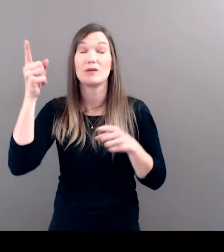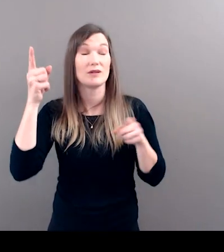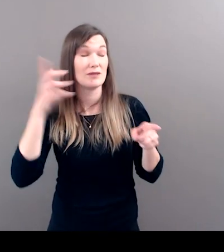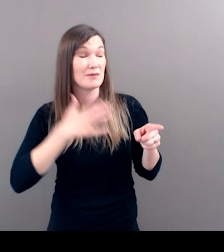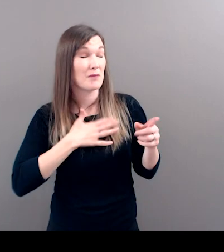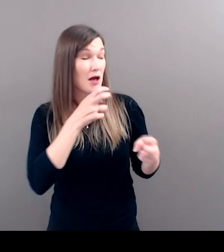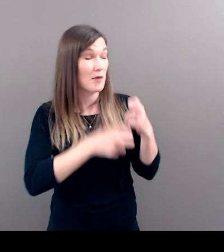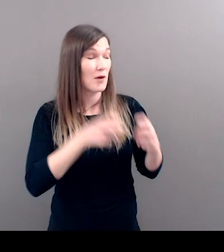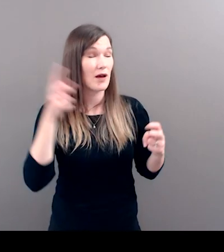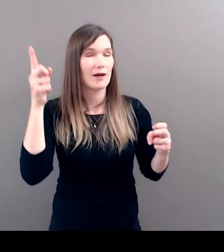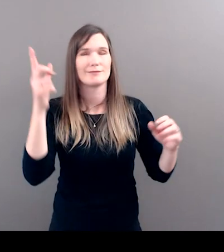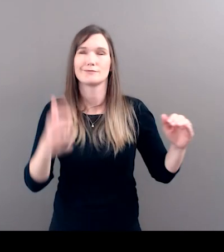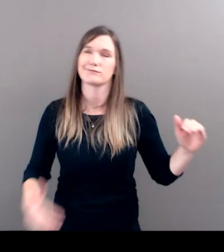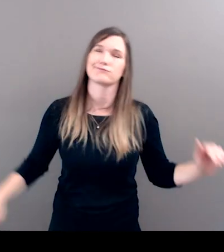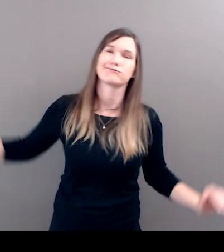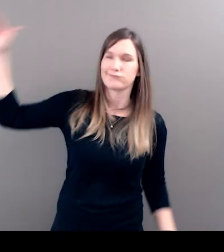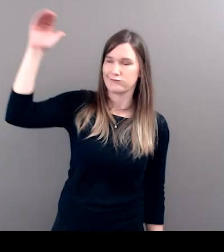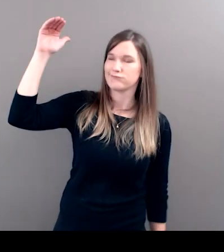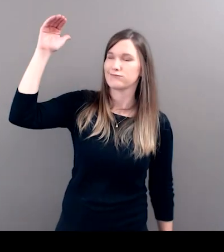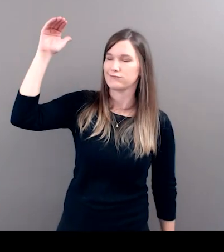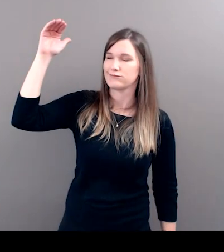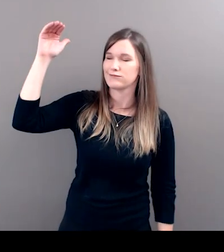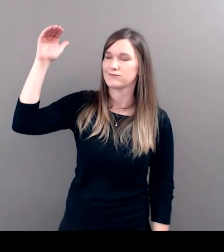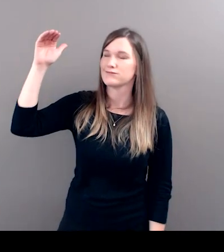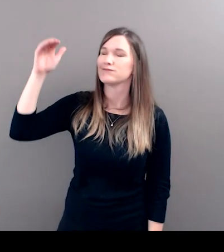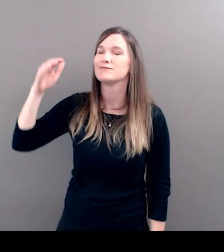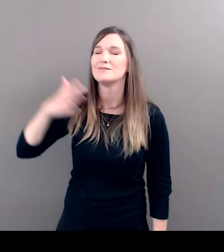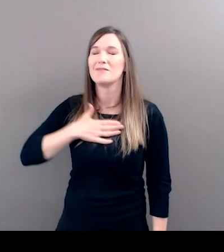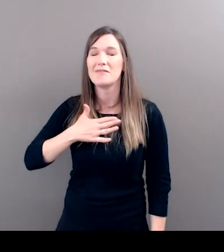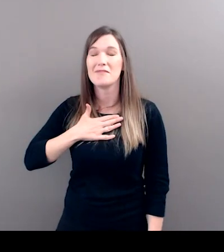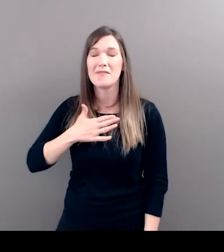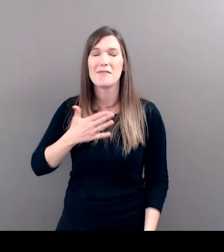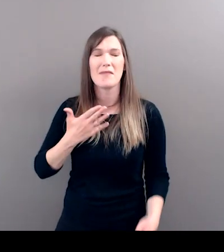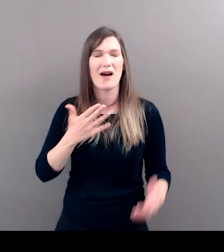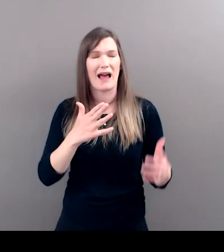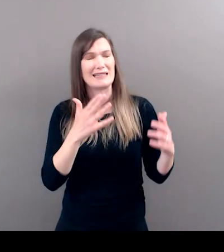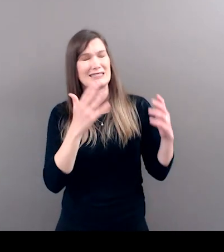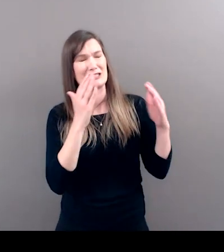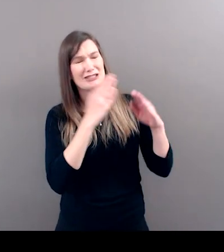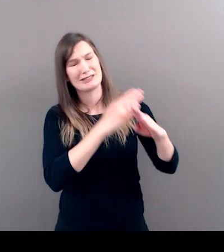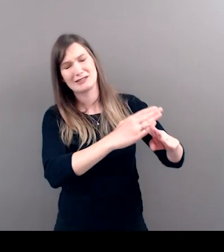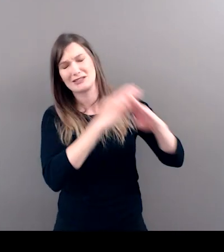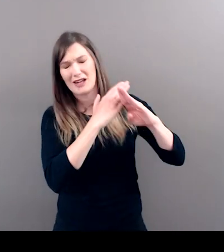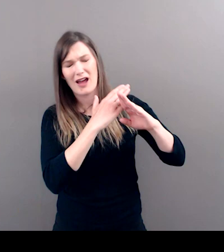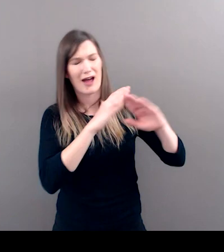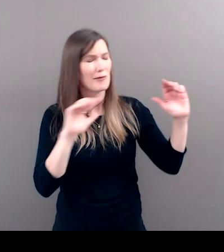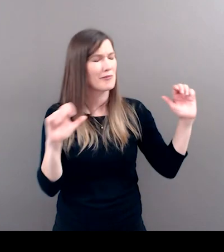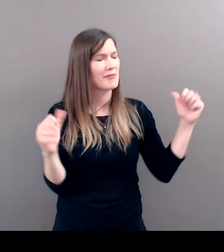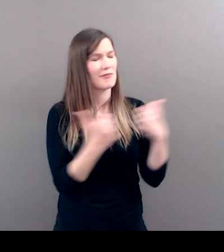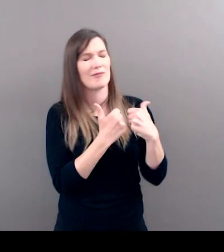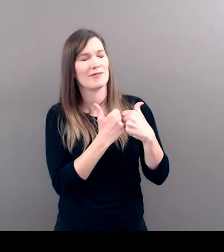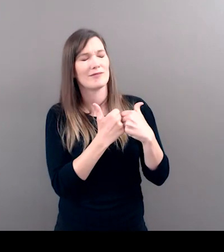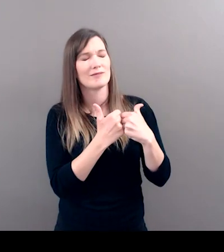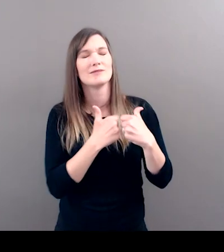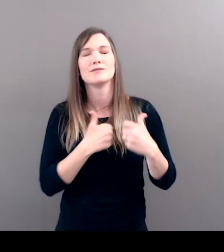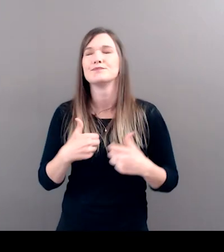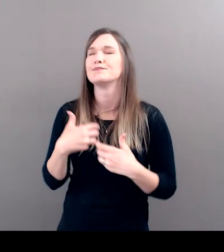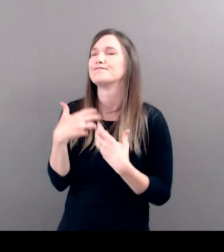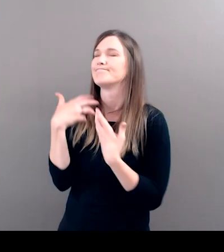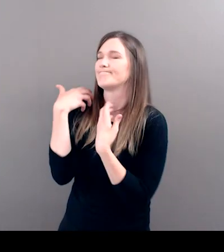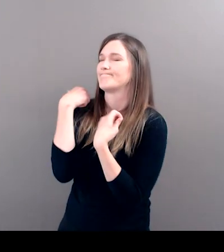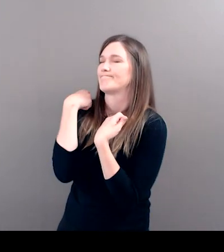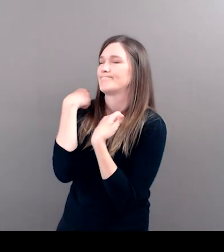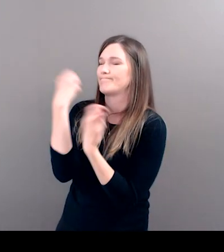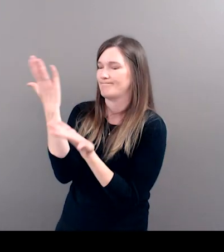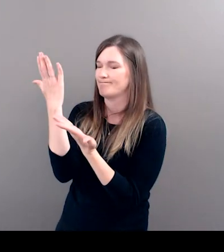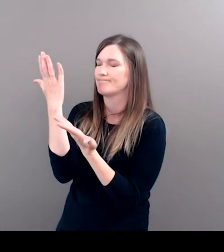I surrender my Goliath to you. I surrender my fear to you. I surrender my life